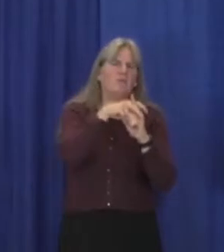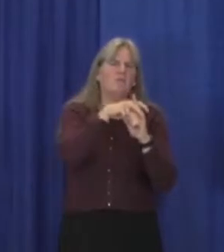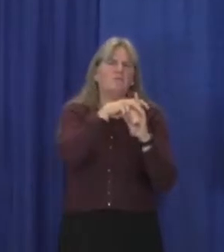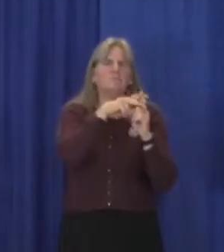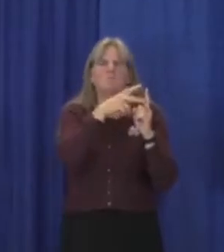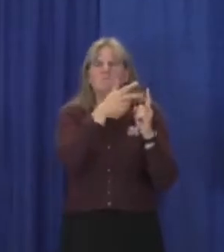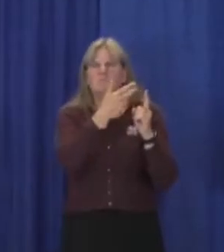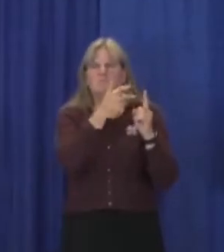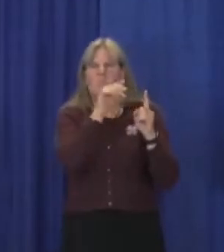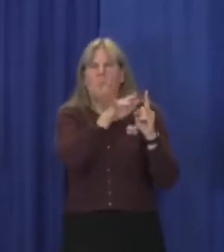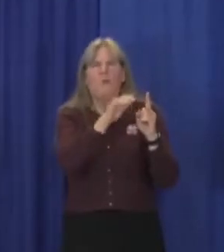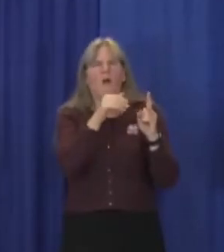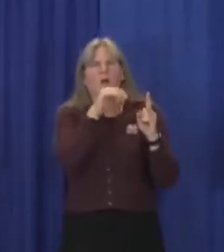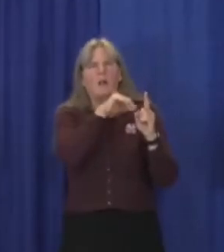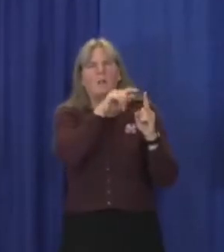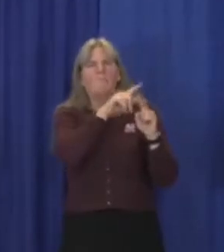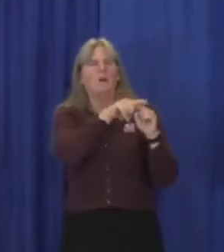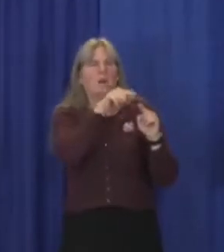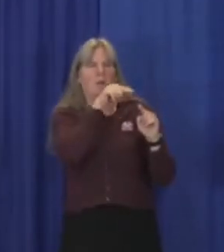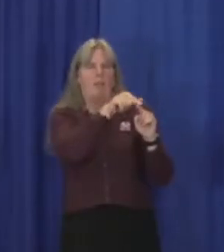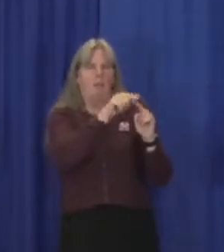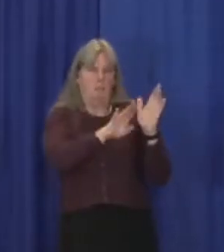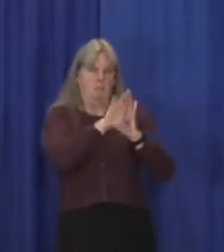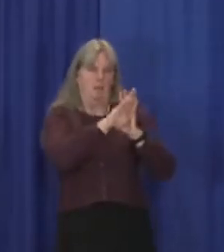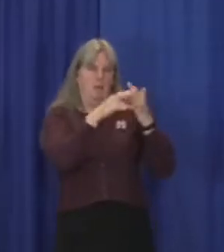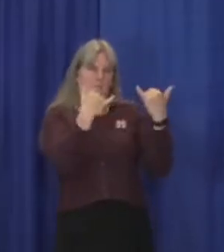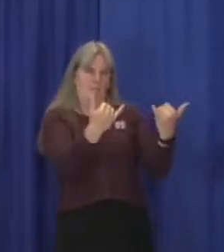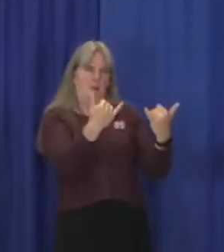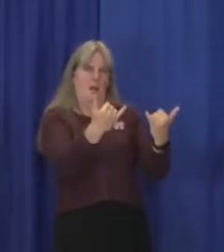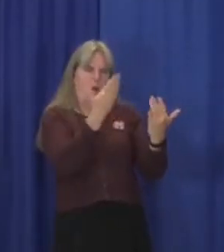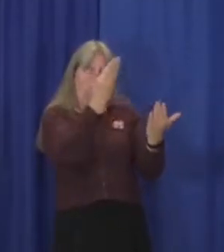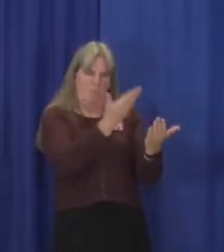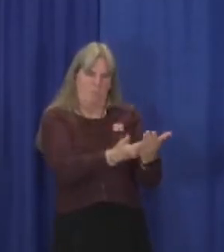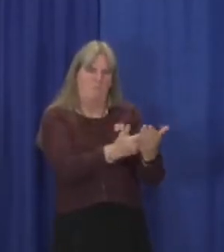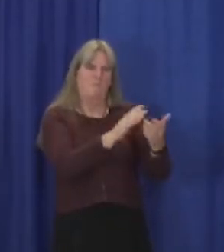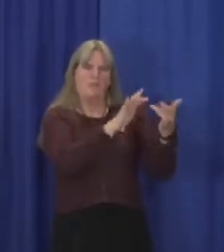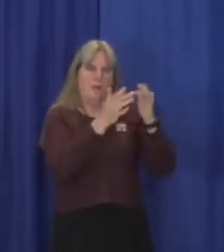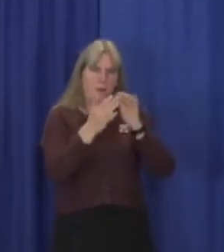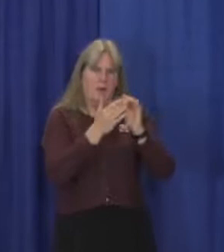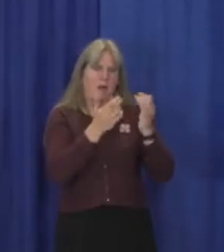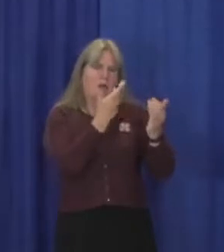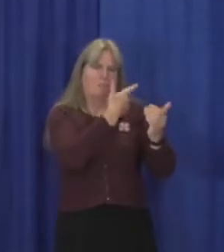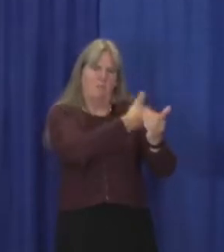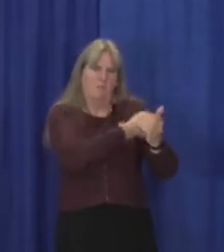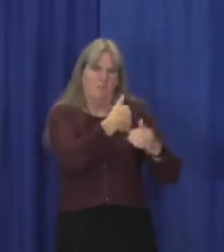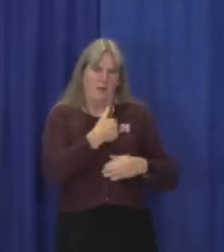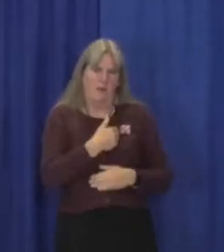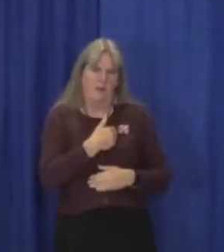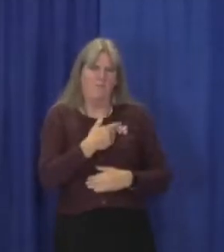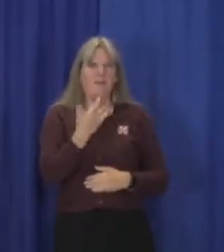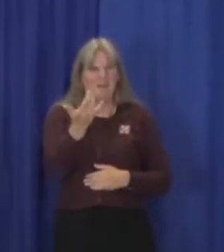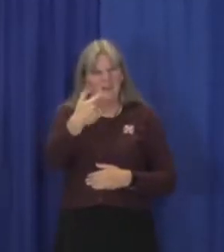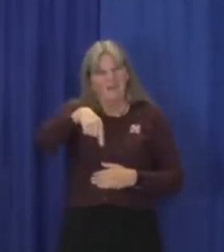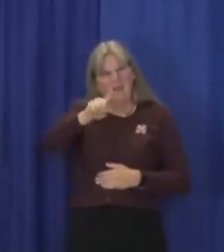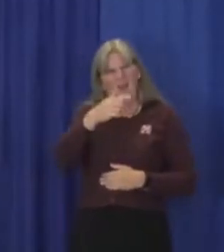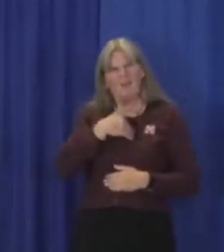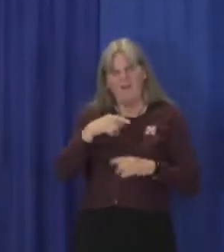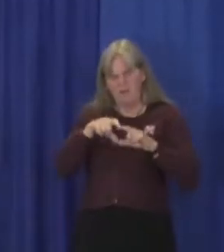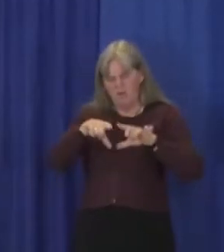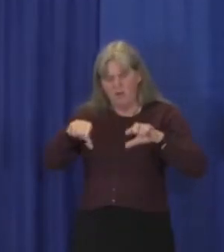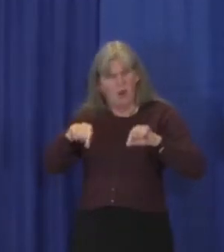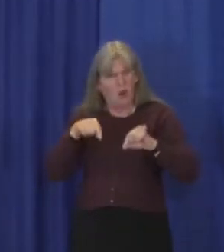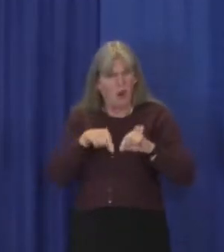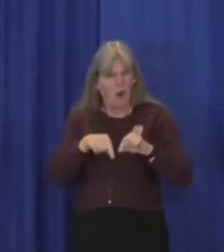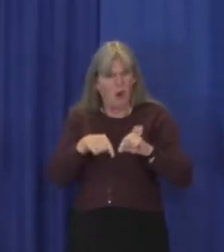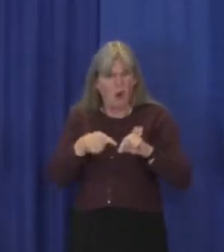that very soon. As a reminder, currently Yukoners receive a card upon vaccination, and you can